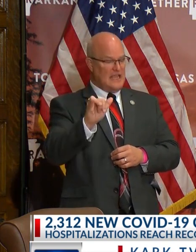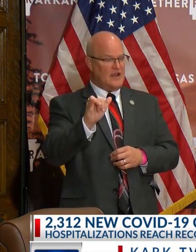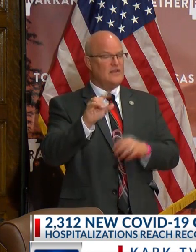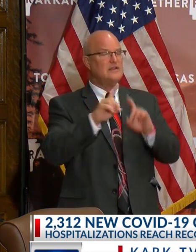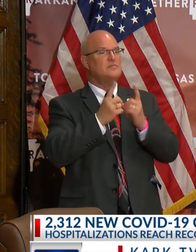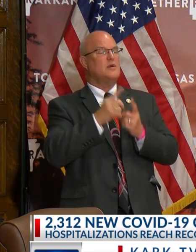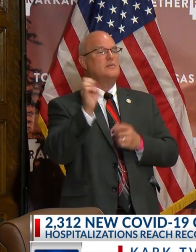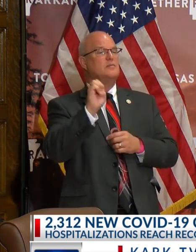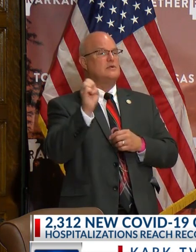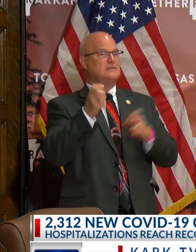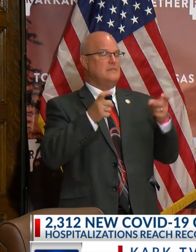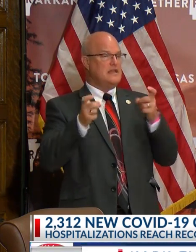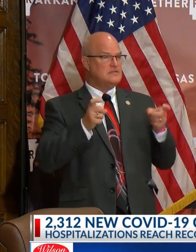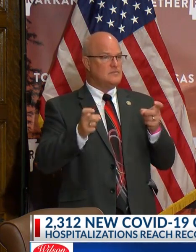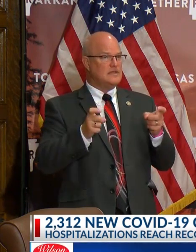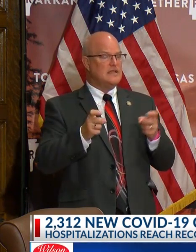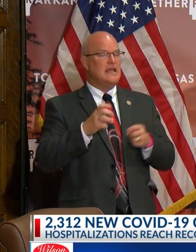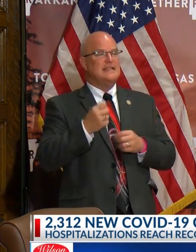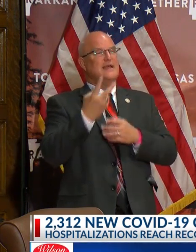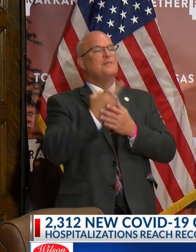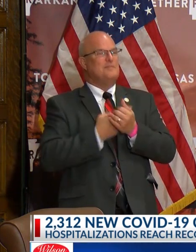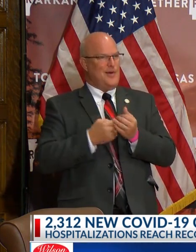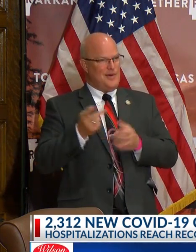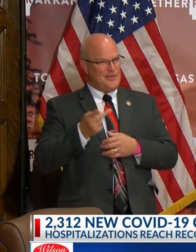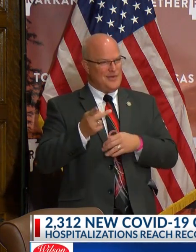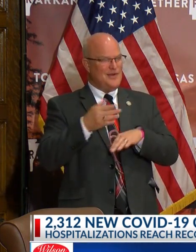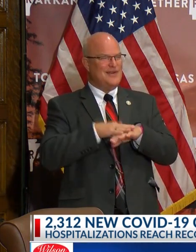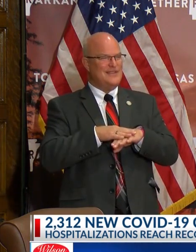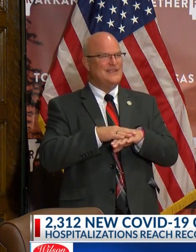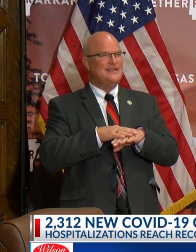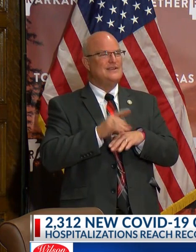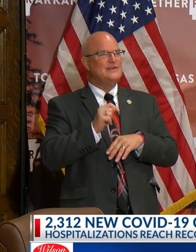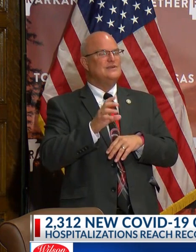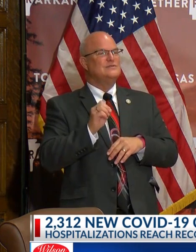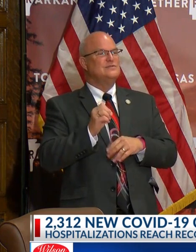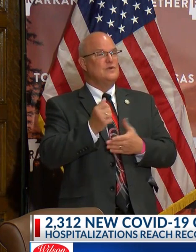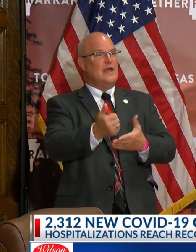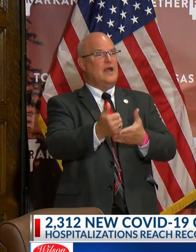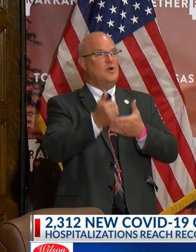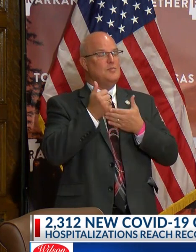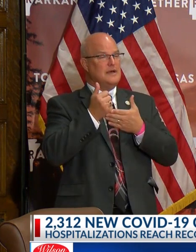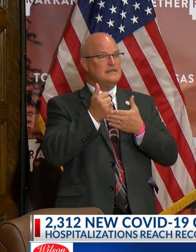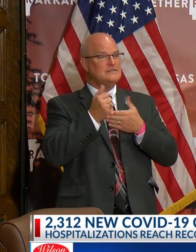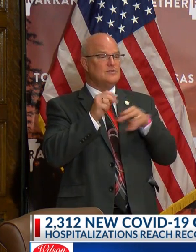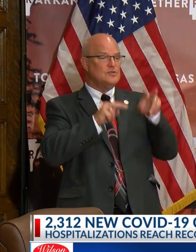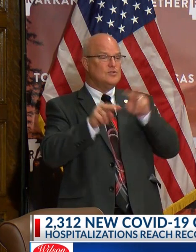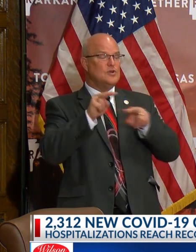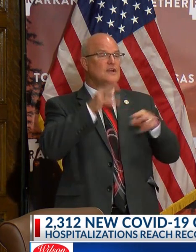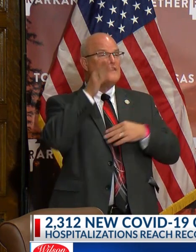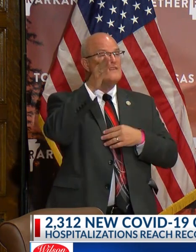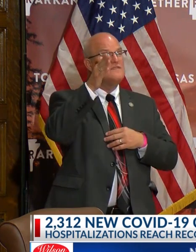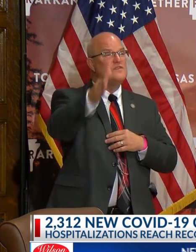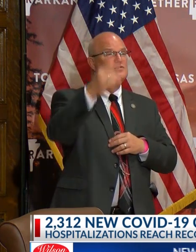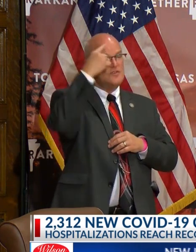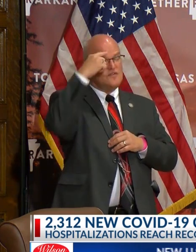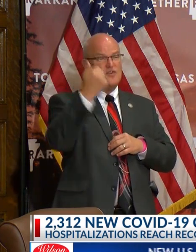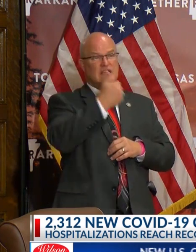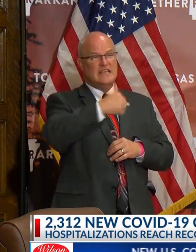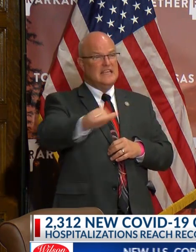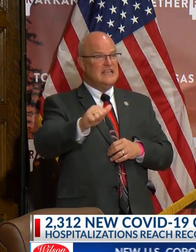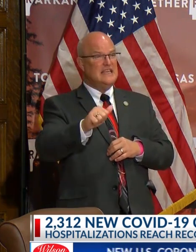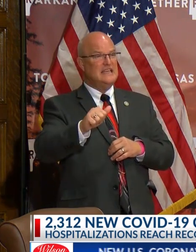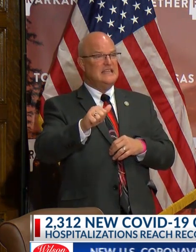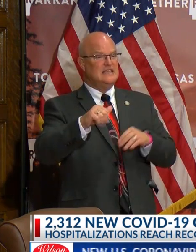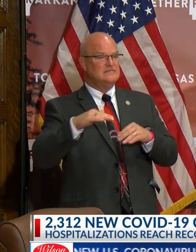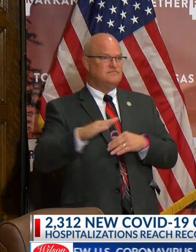of Emergency Management, and yes, both are on there to help us to look into the future for any